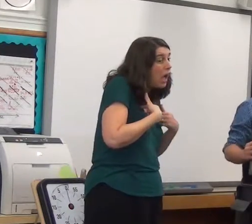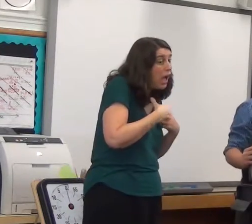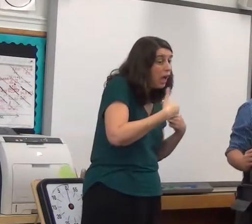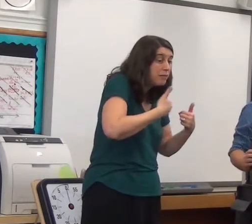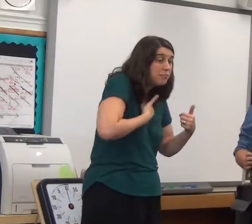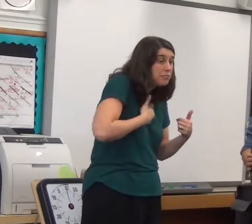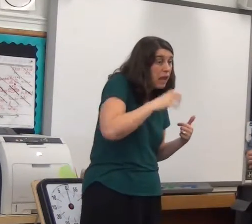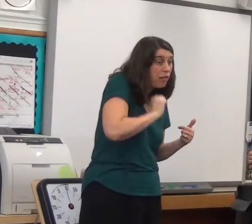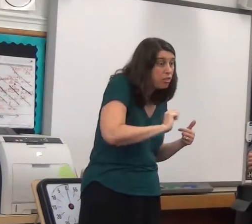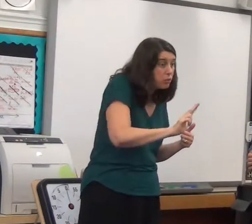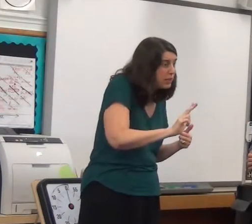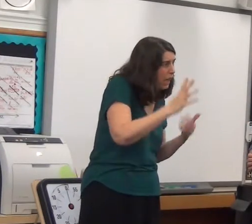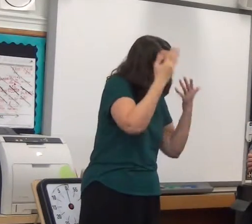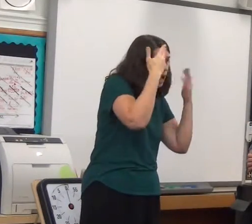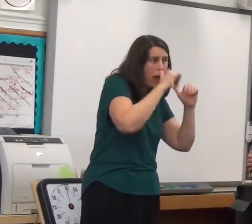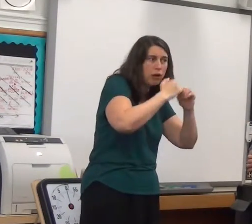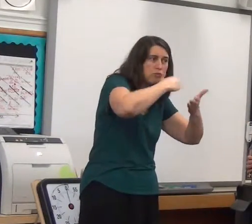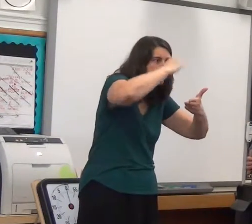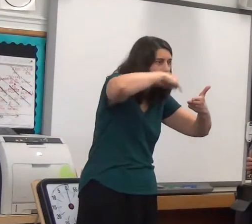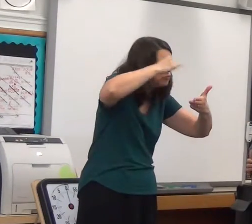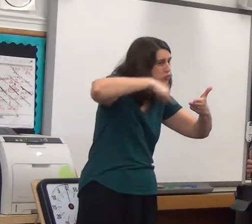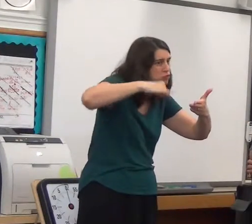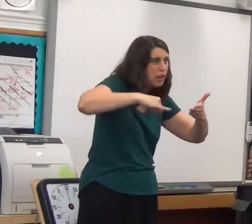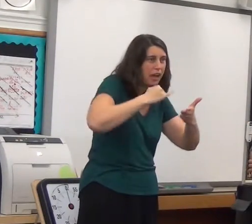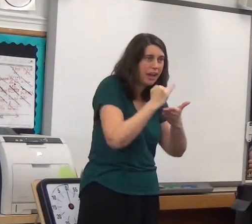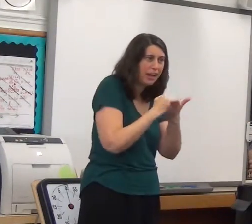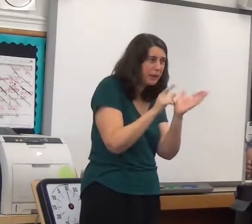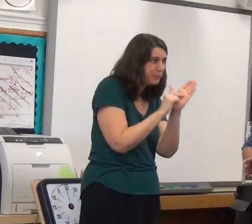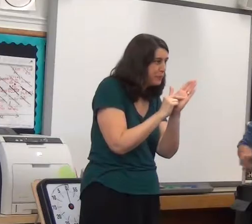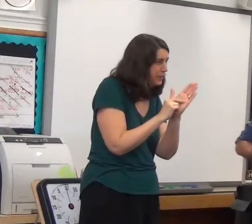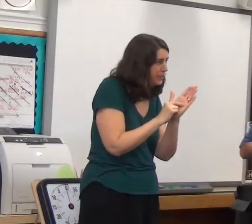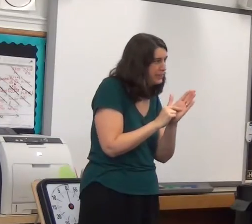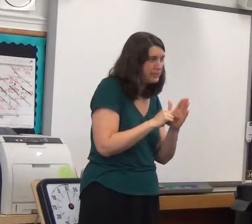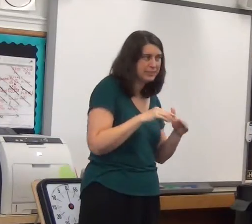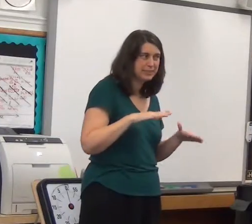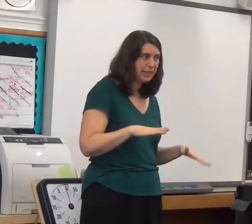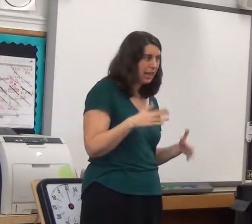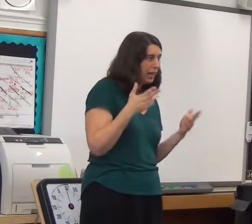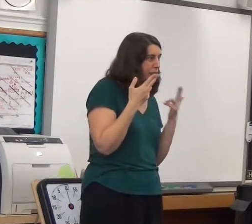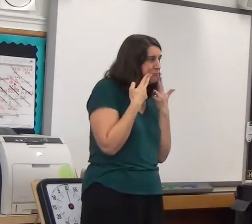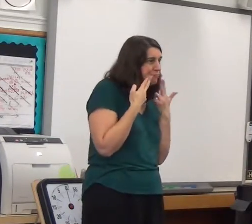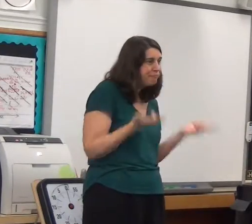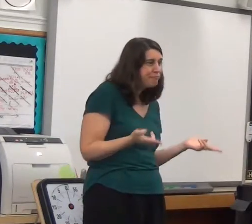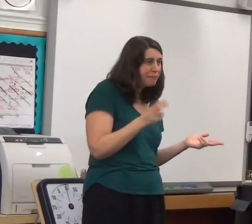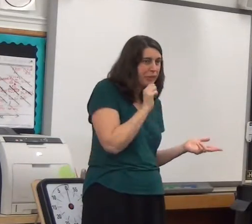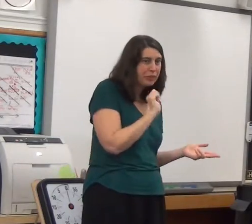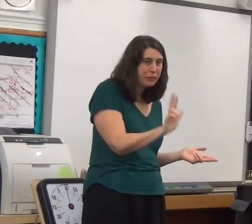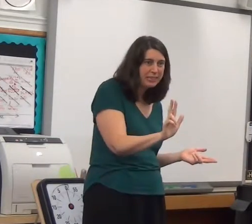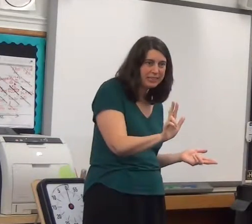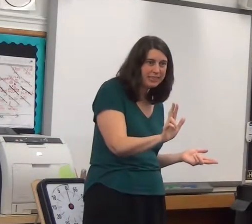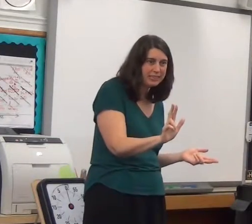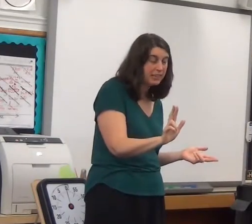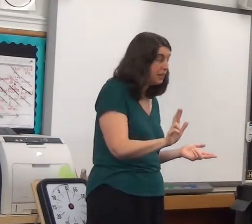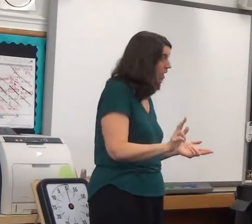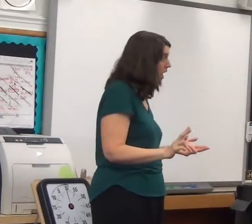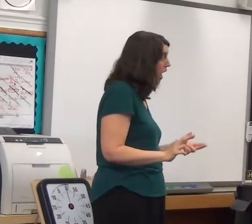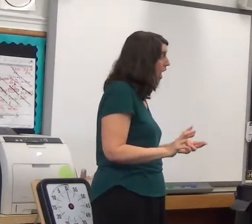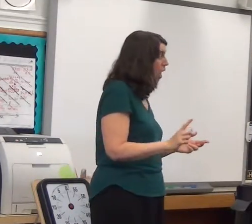I didn't even know how to make words yet. I wasn't very advanced. And I